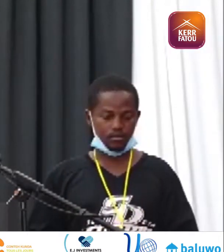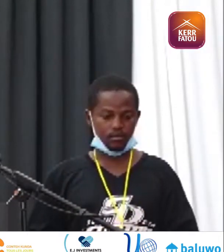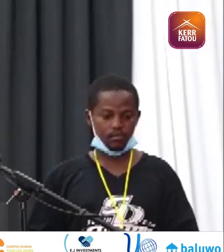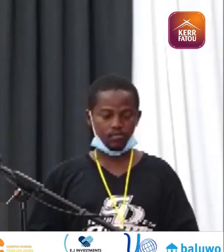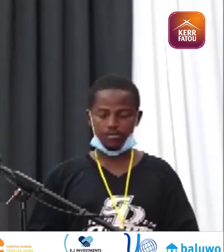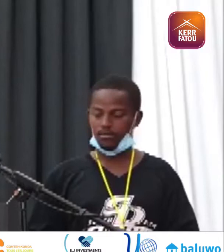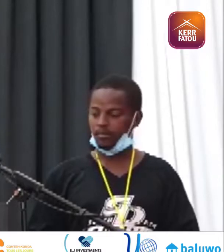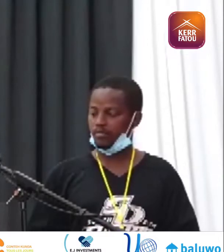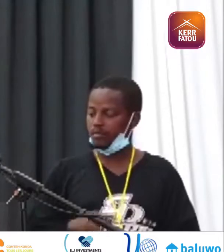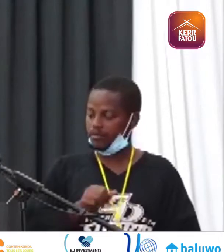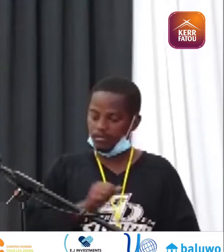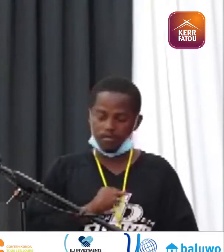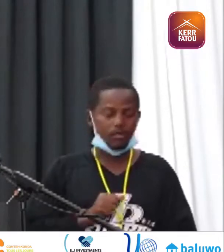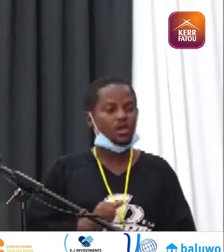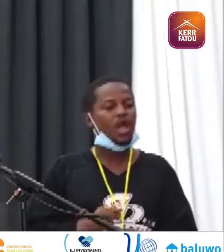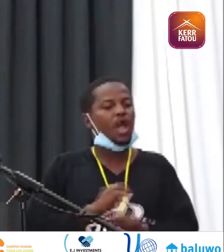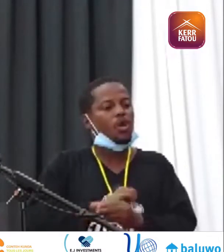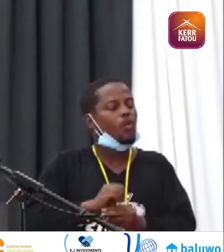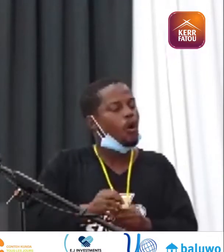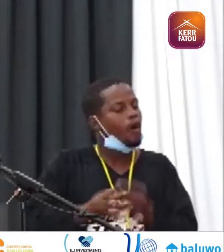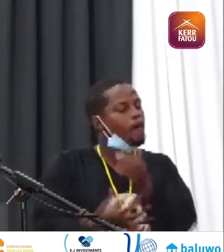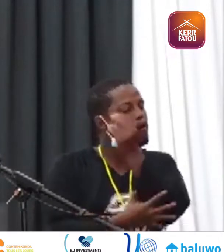The economy was stalled